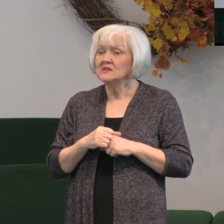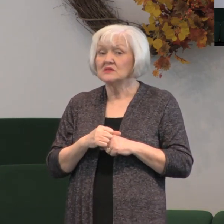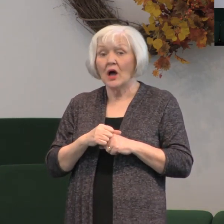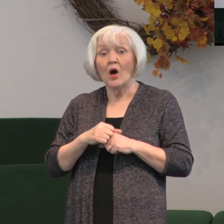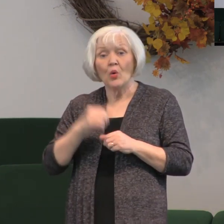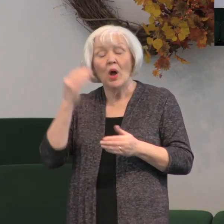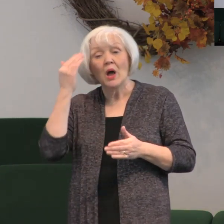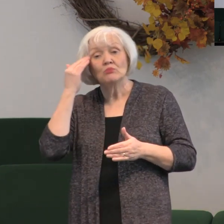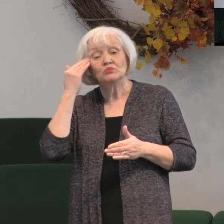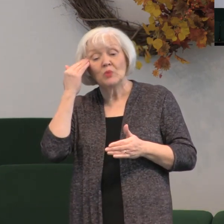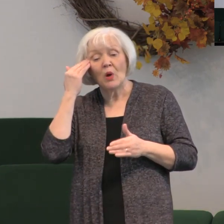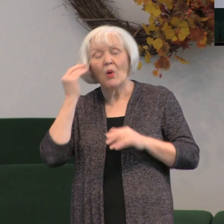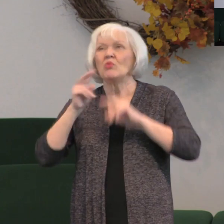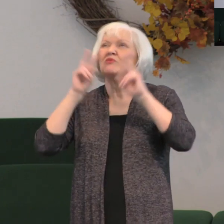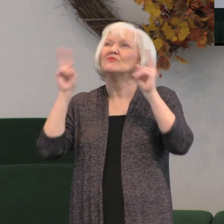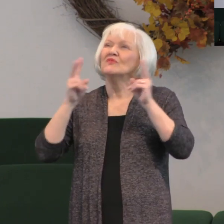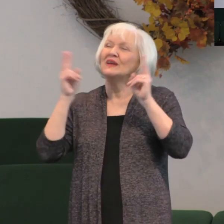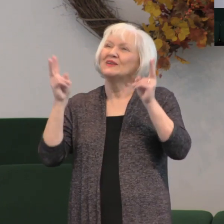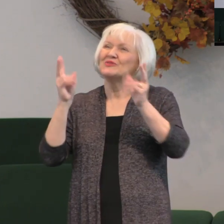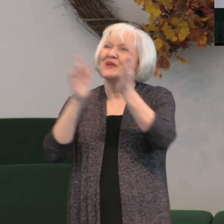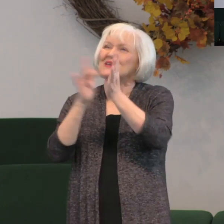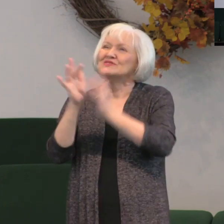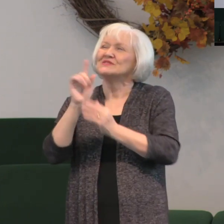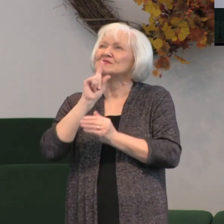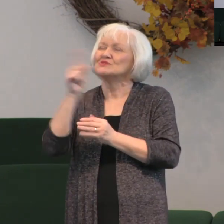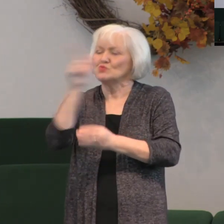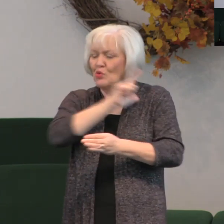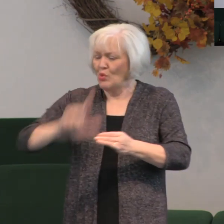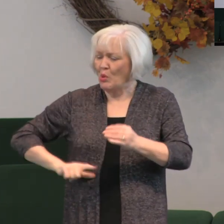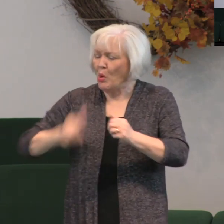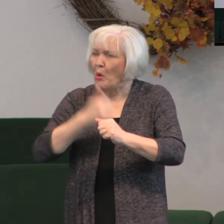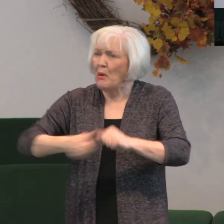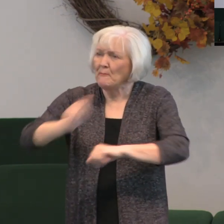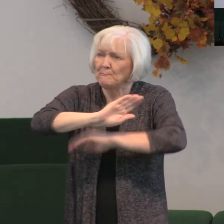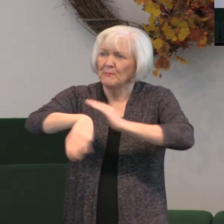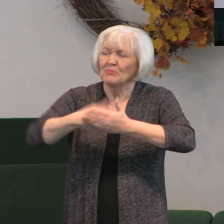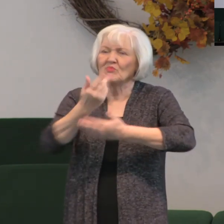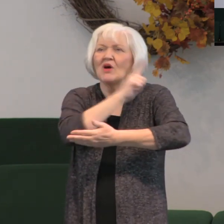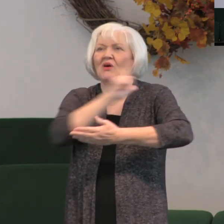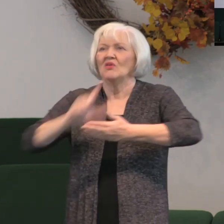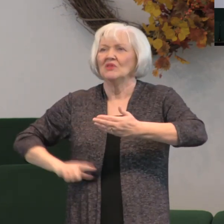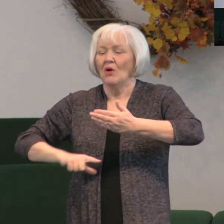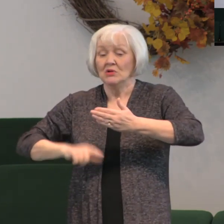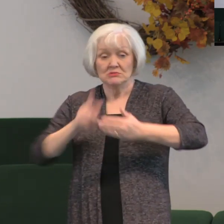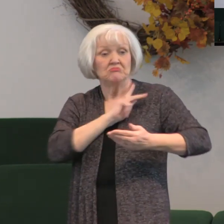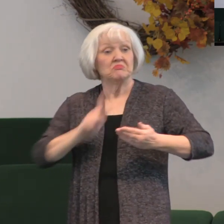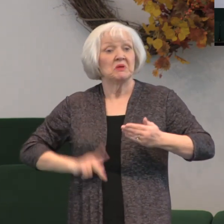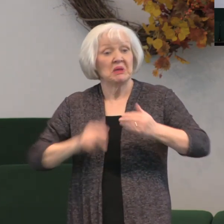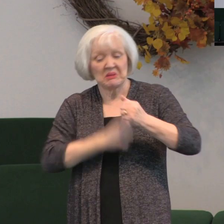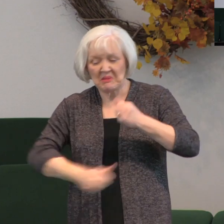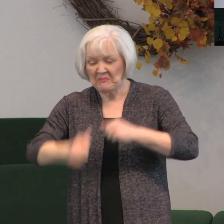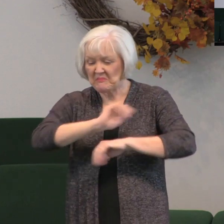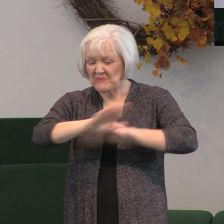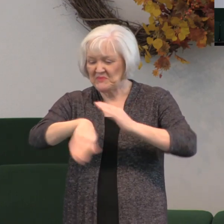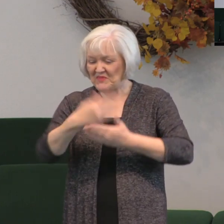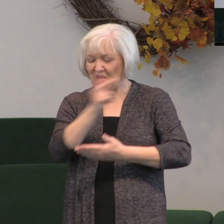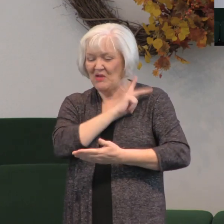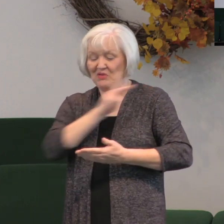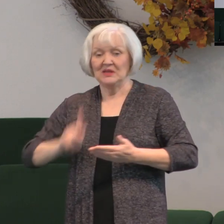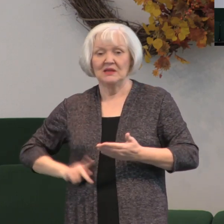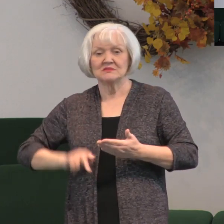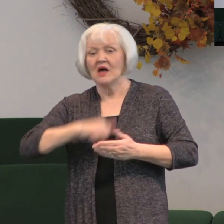and recognize Jesus as the Lord of Lords and the King of Kings and some people don't. To some people the message that we